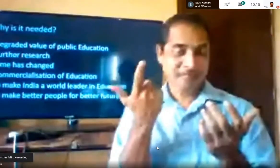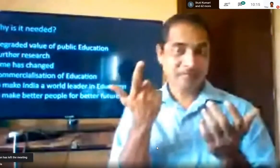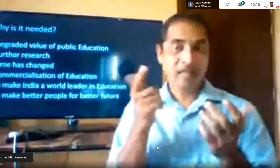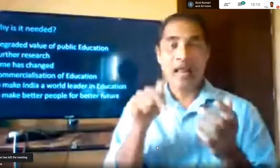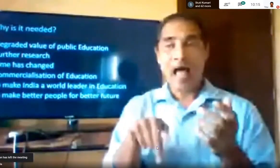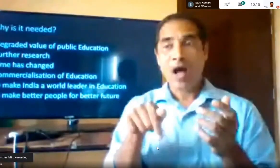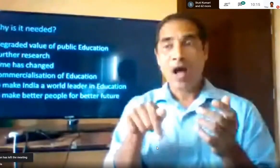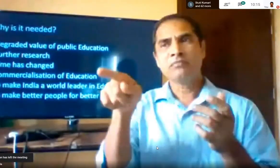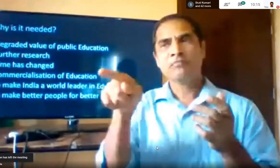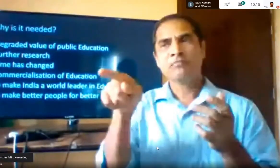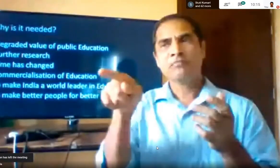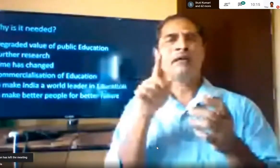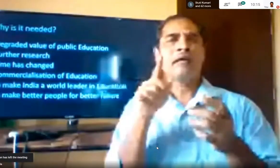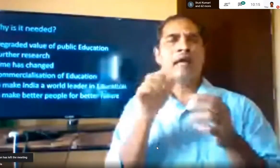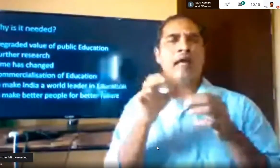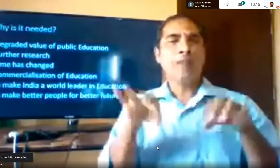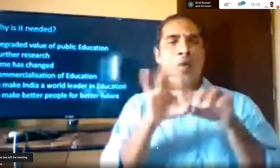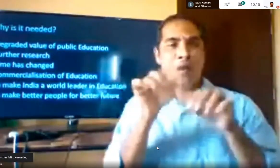will become very smooth.